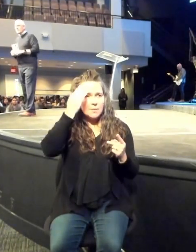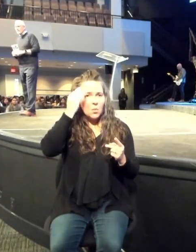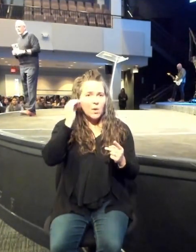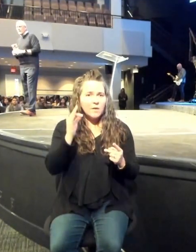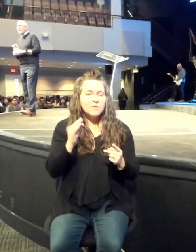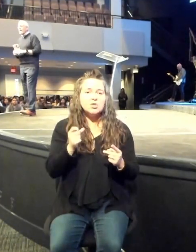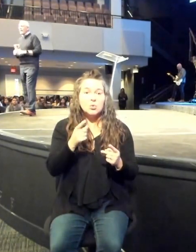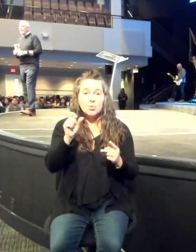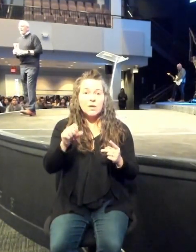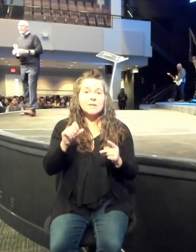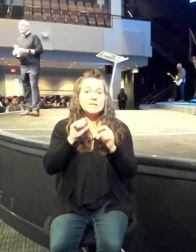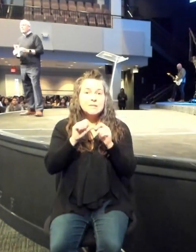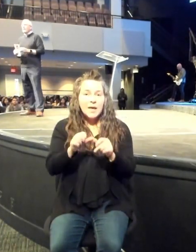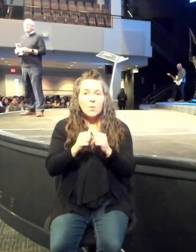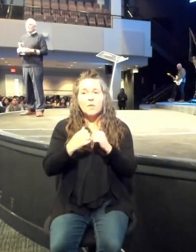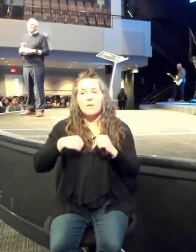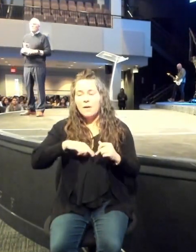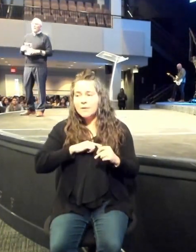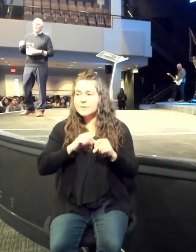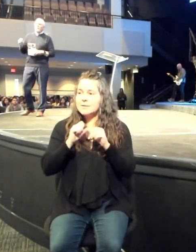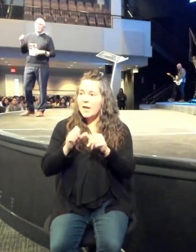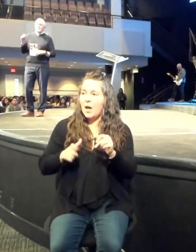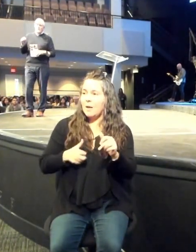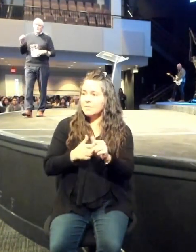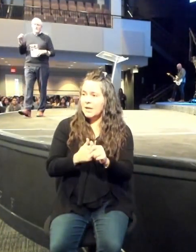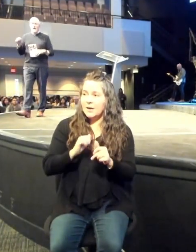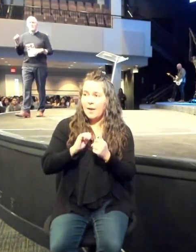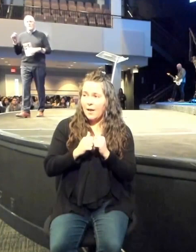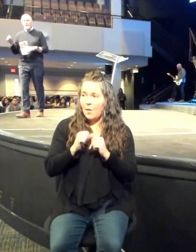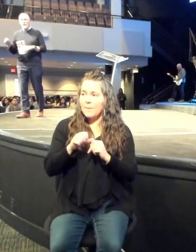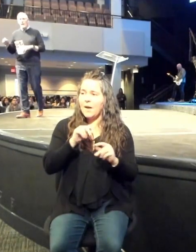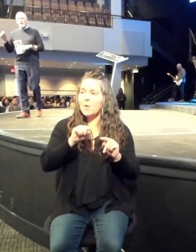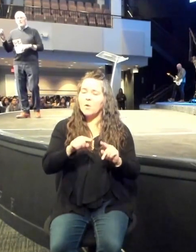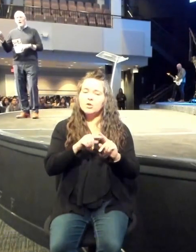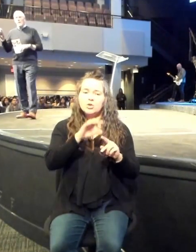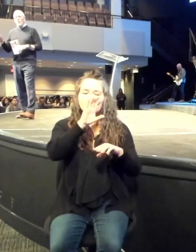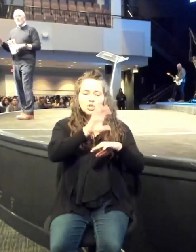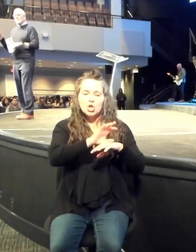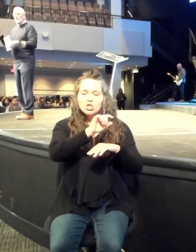with us, stay updated on all the different activities by going to